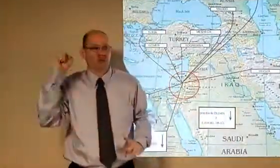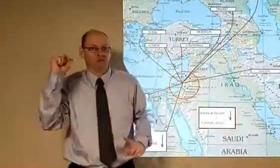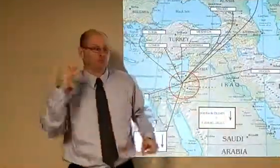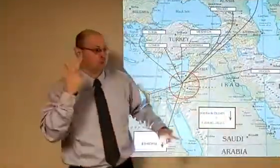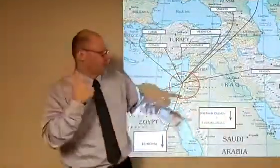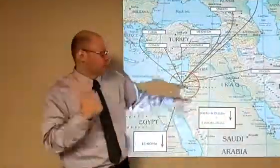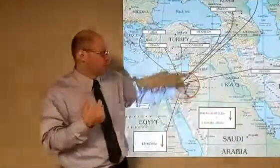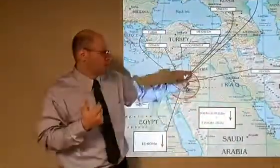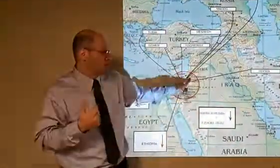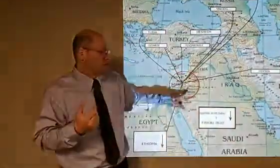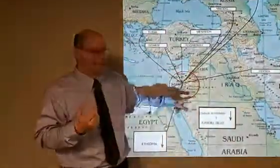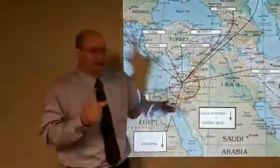countries refused.